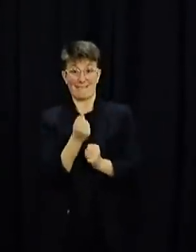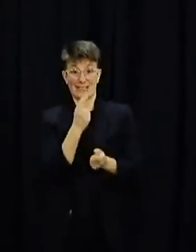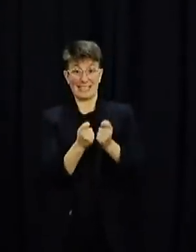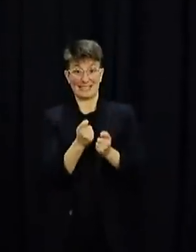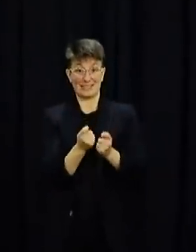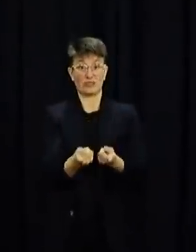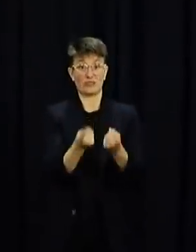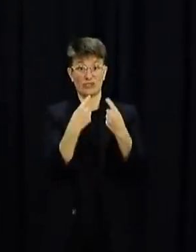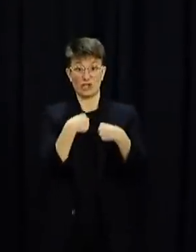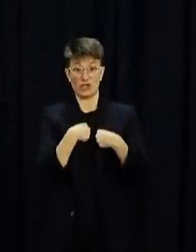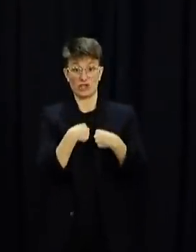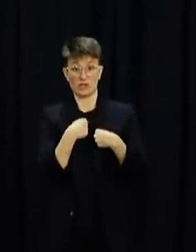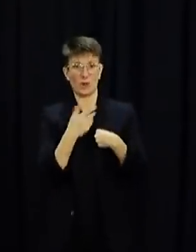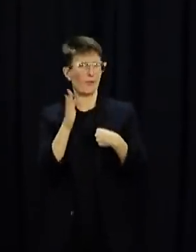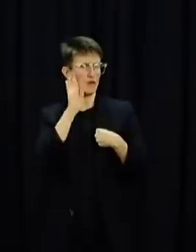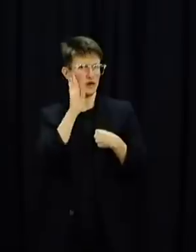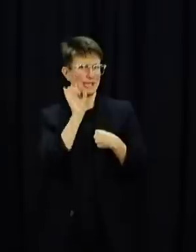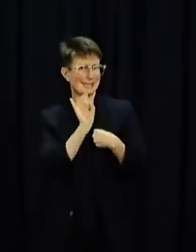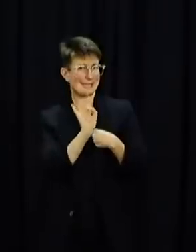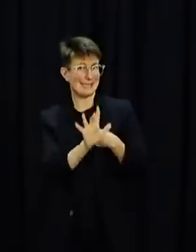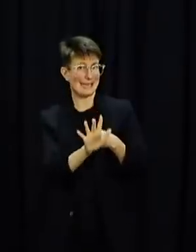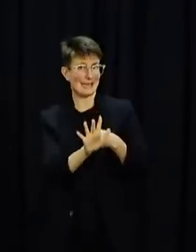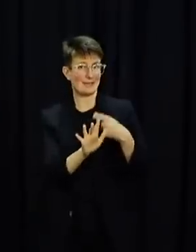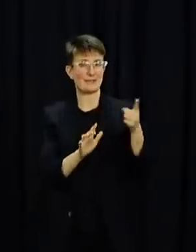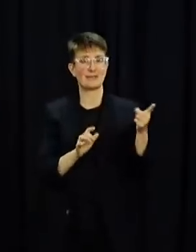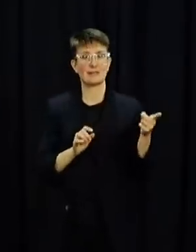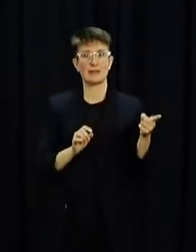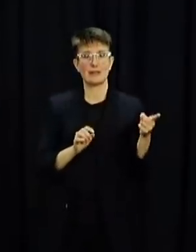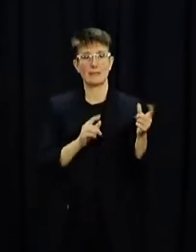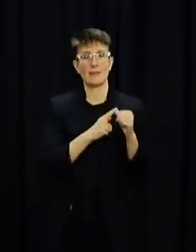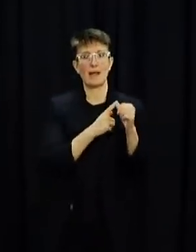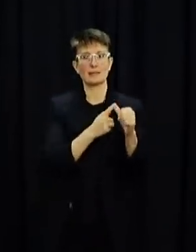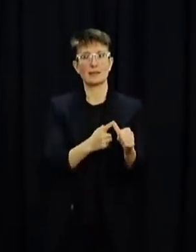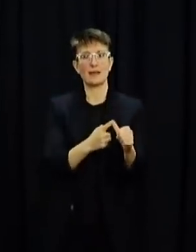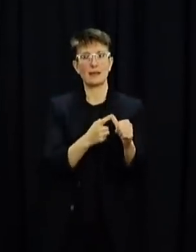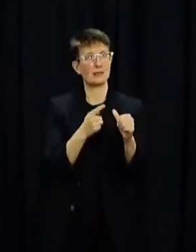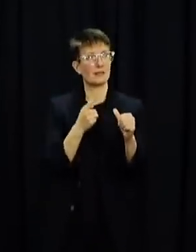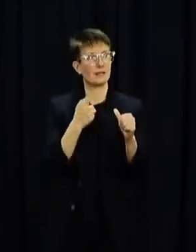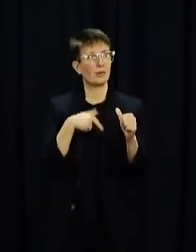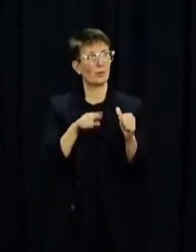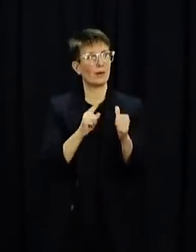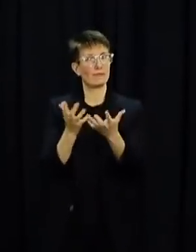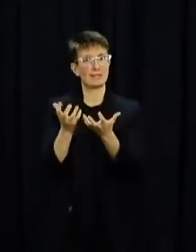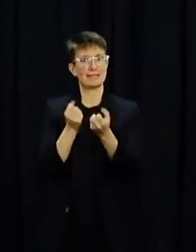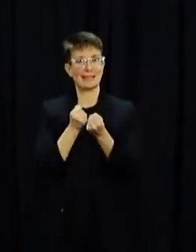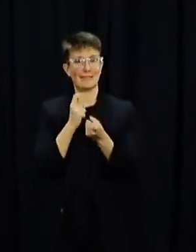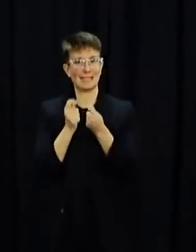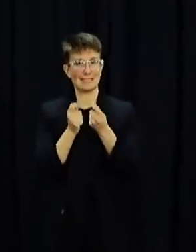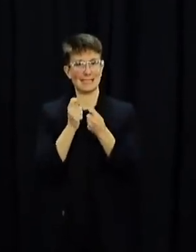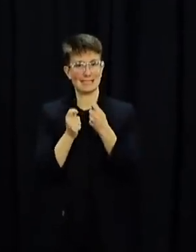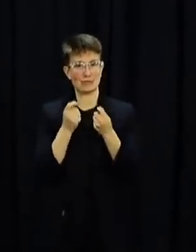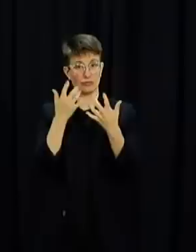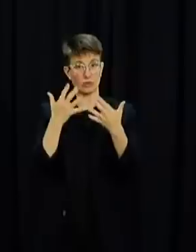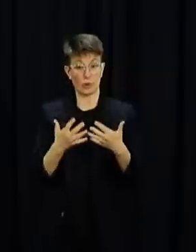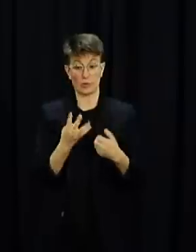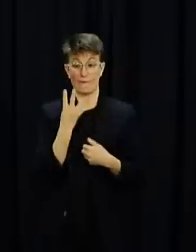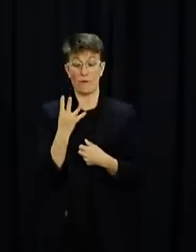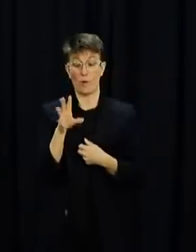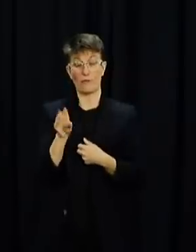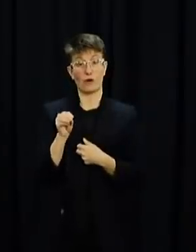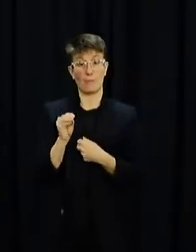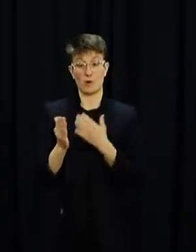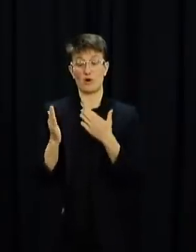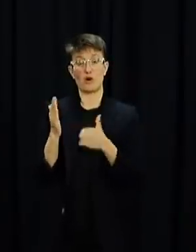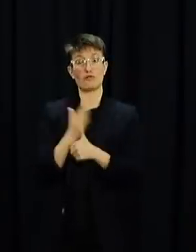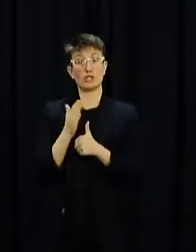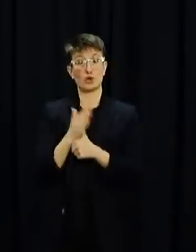We've been informed, and the tests that we have back are the ones we reported last night. That is 4 members of the original family. A number of